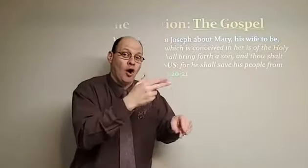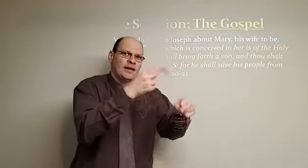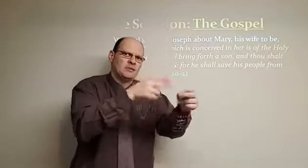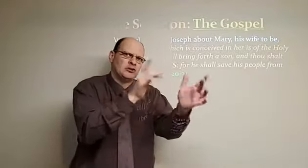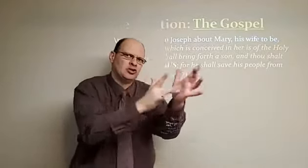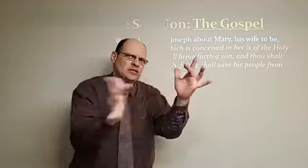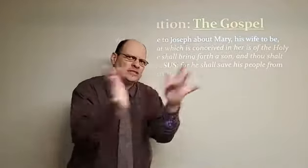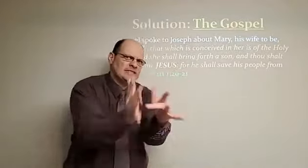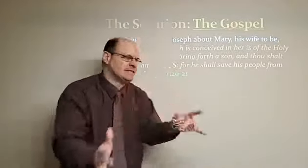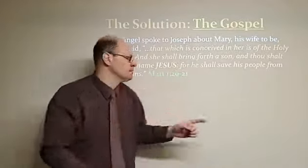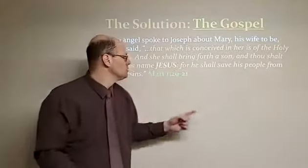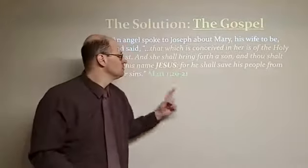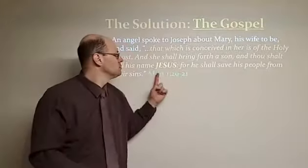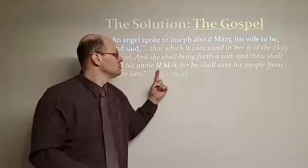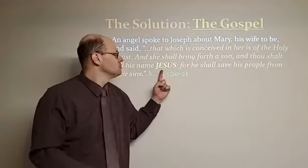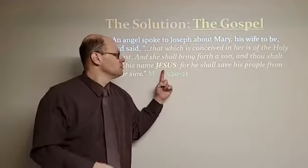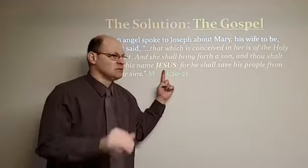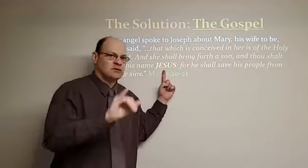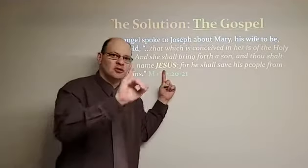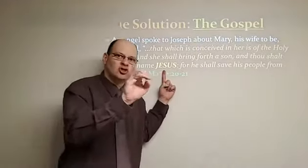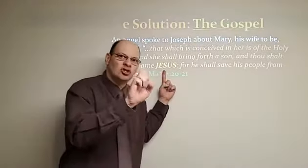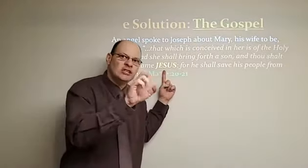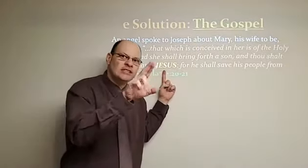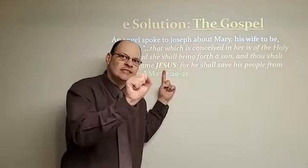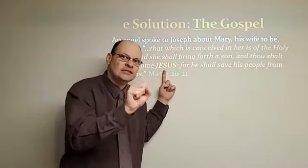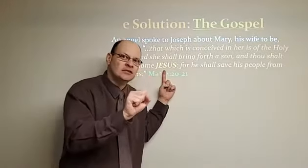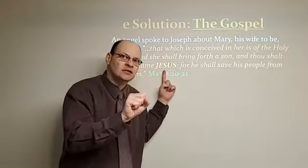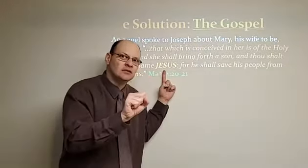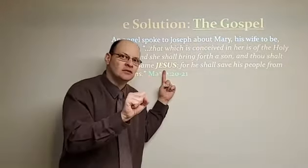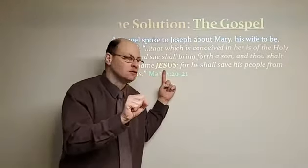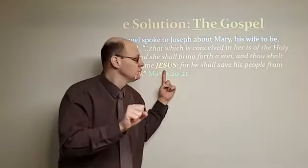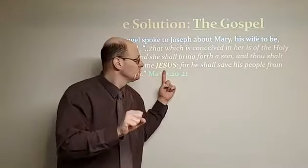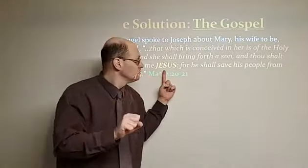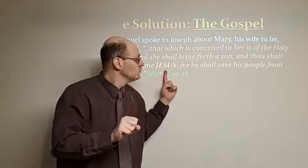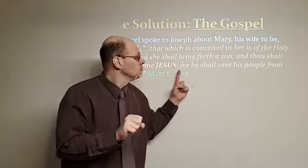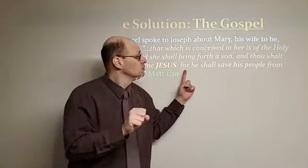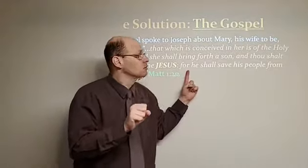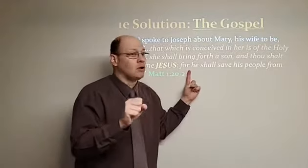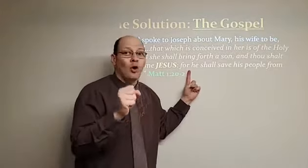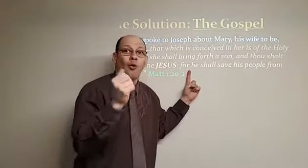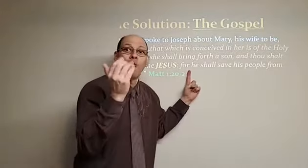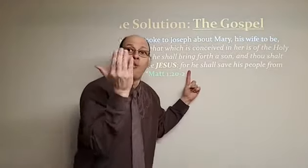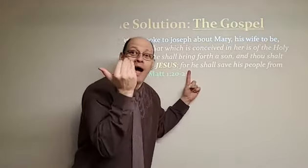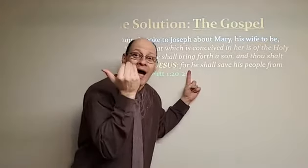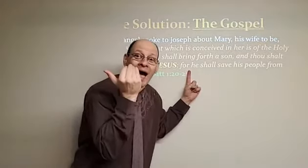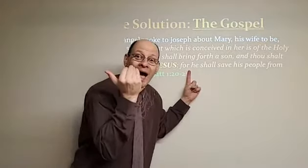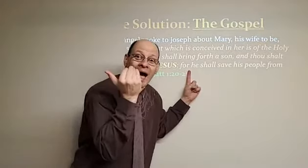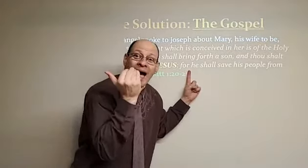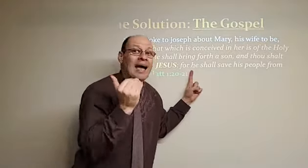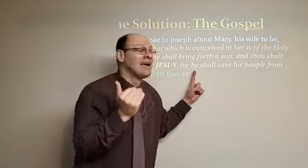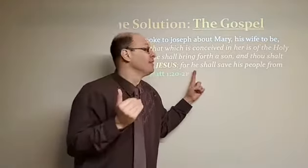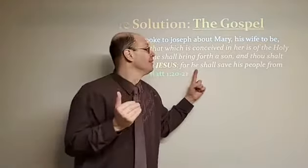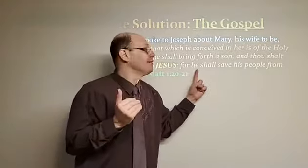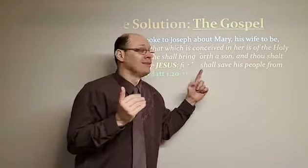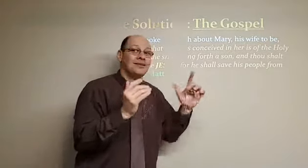saying that Mary will give birth to a boy child and you will call him Jesus for he shall save